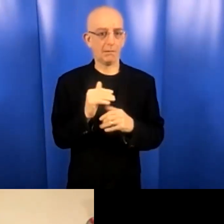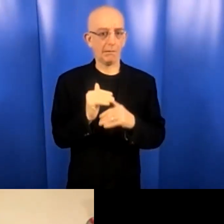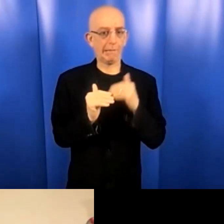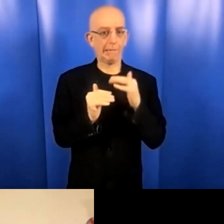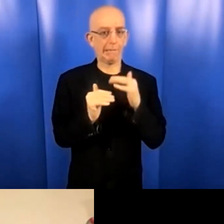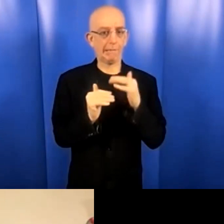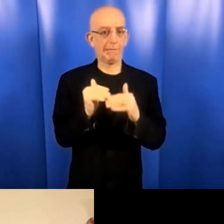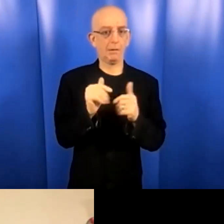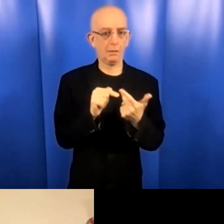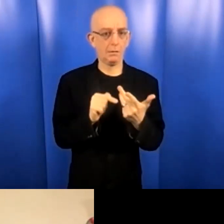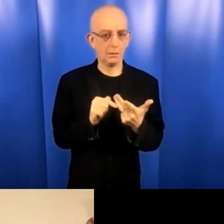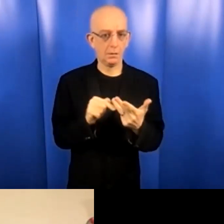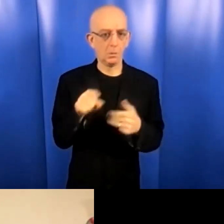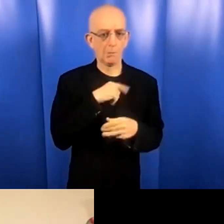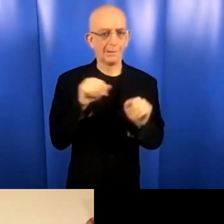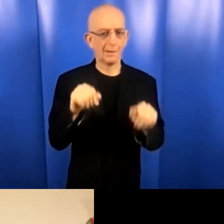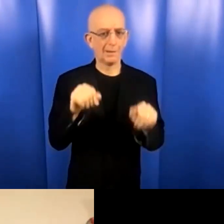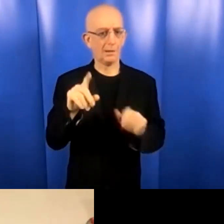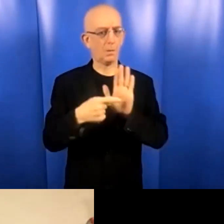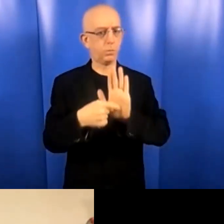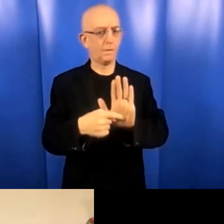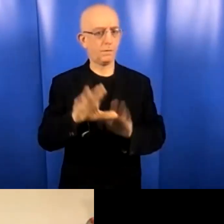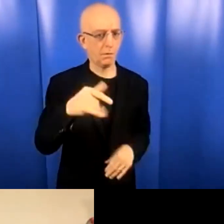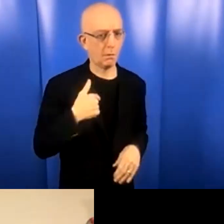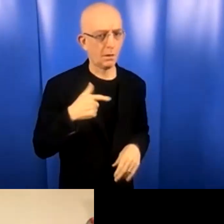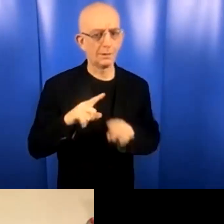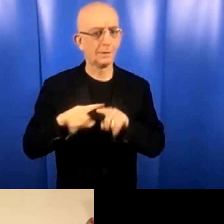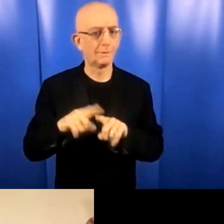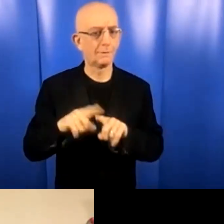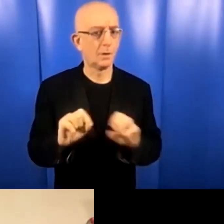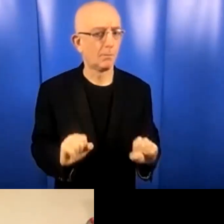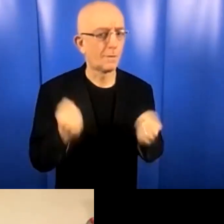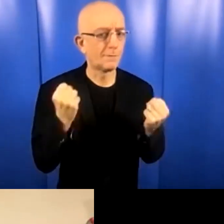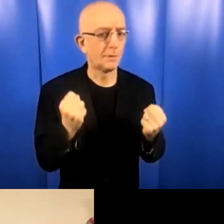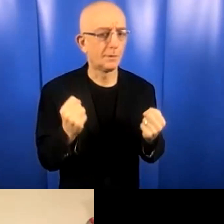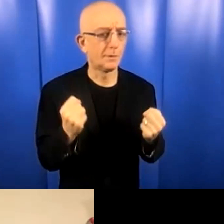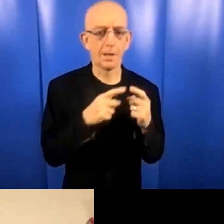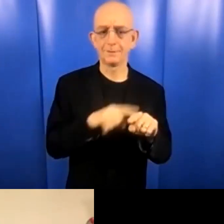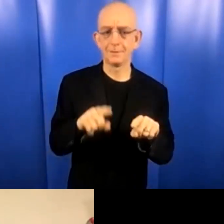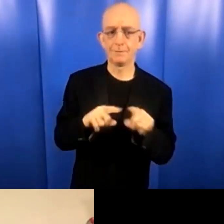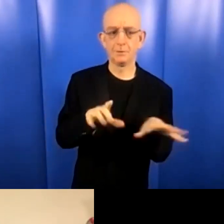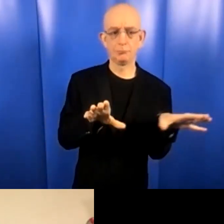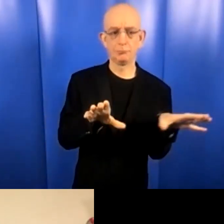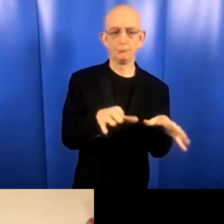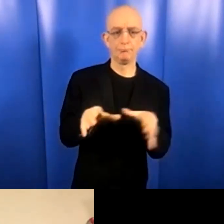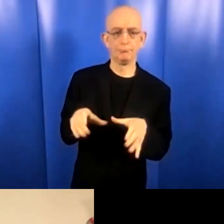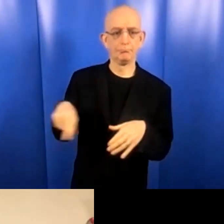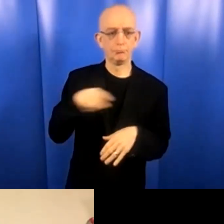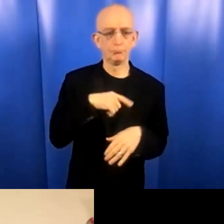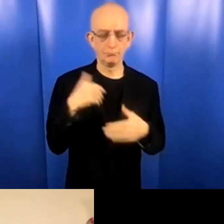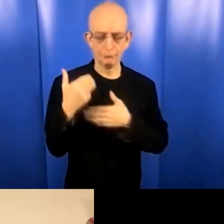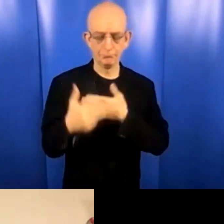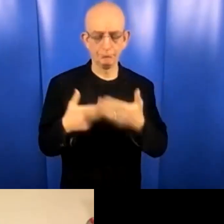is what we have so far done at the national level to the global level. We have been able to influence the cross-movement collaboration,